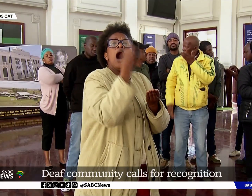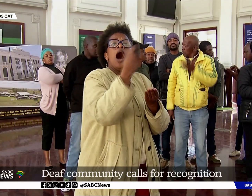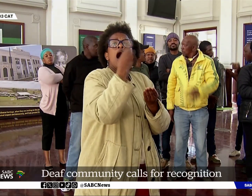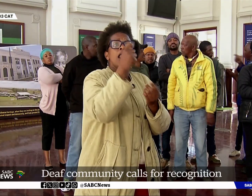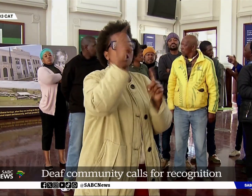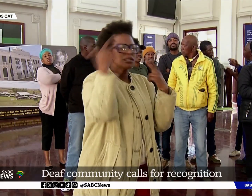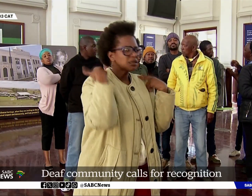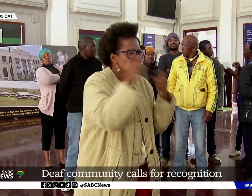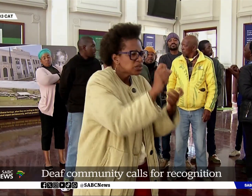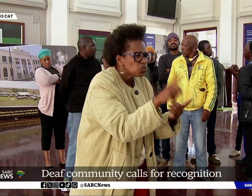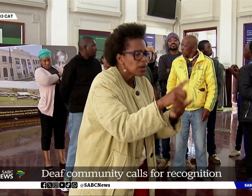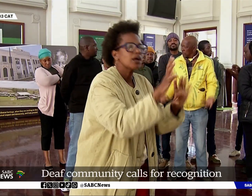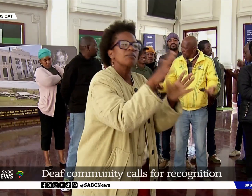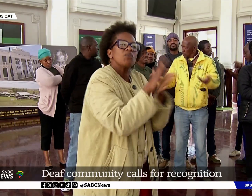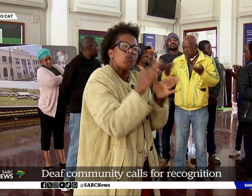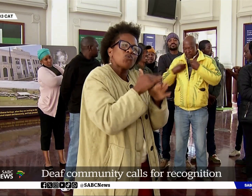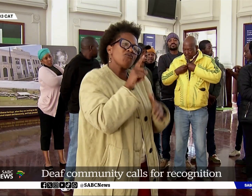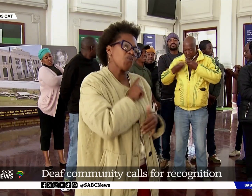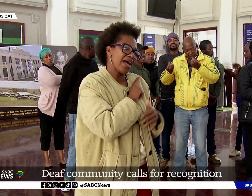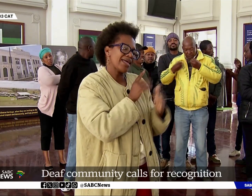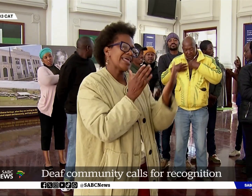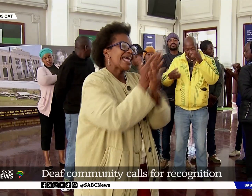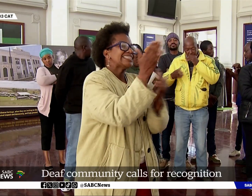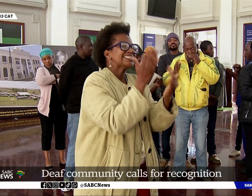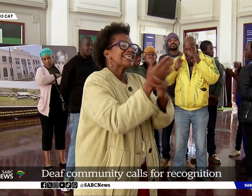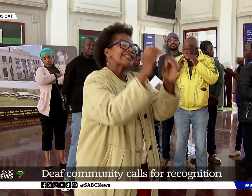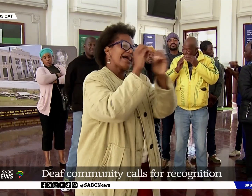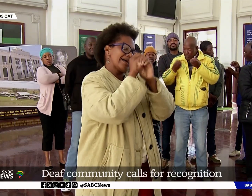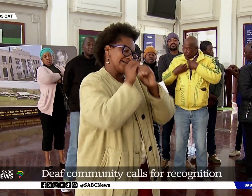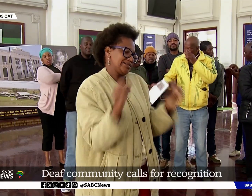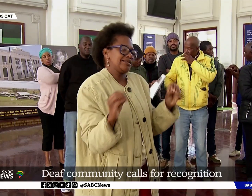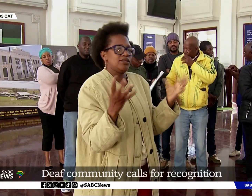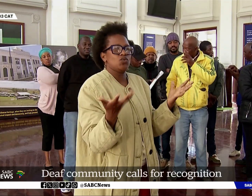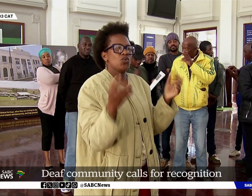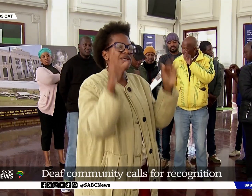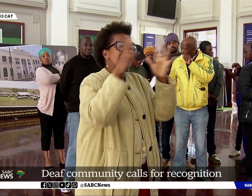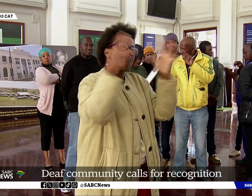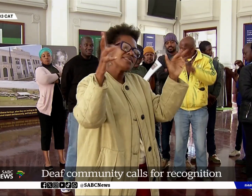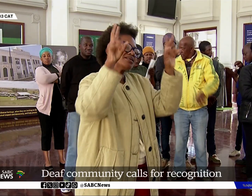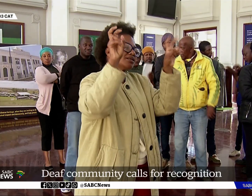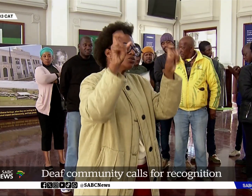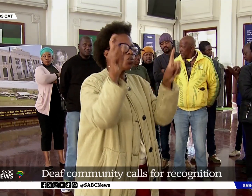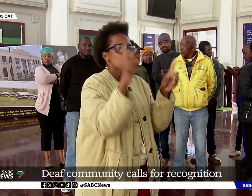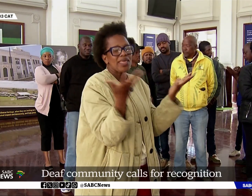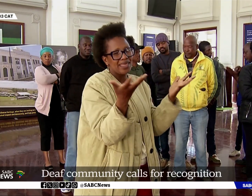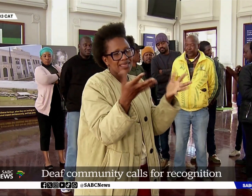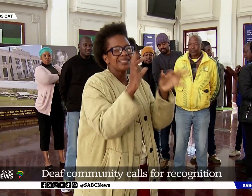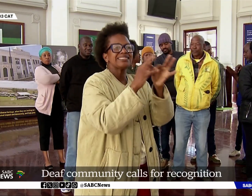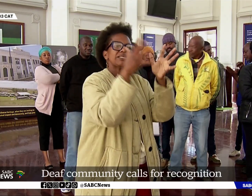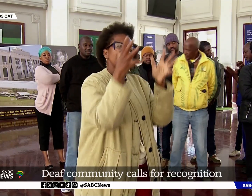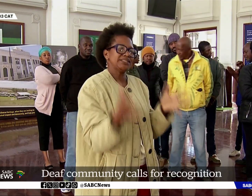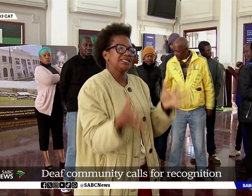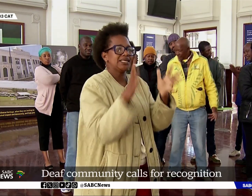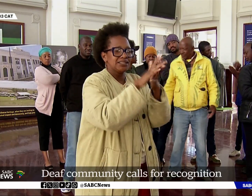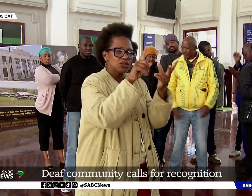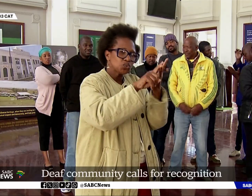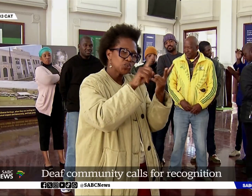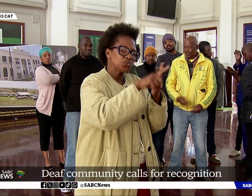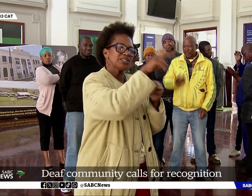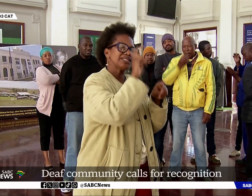not supposed to be swallowed. Then I just swallow because there was no information given to me. There is a big challenge with